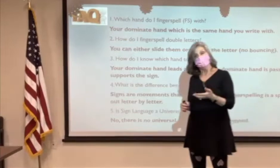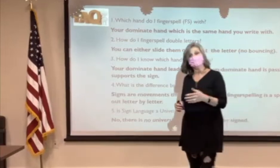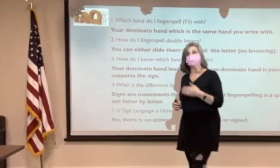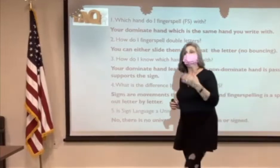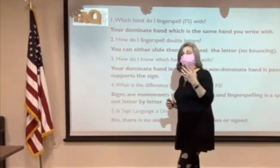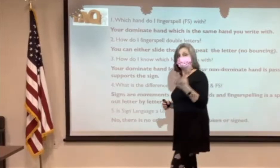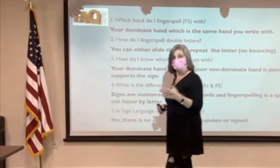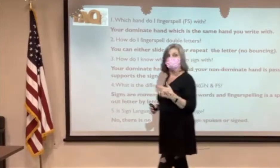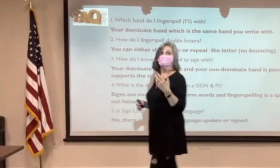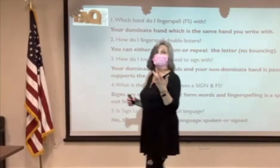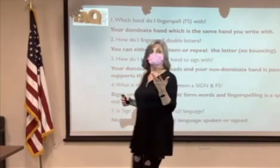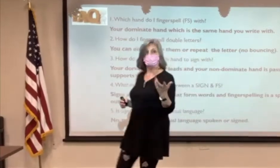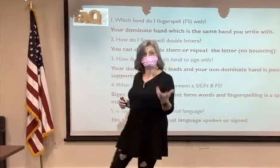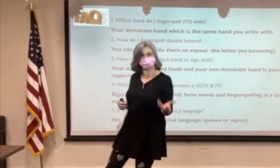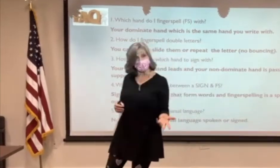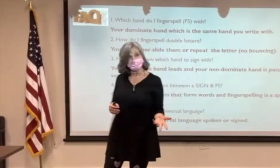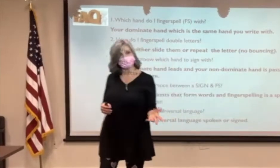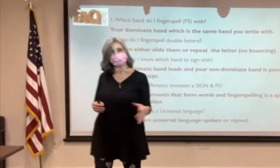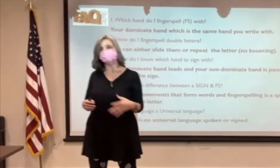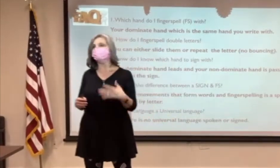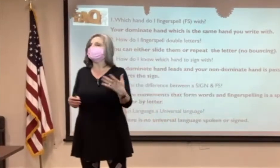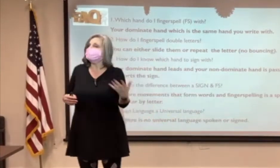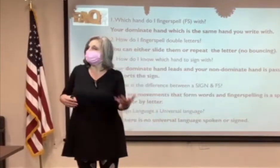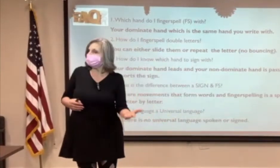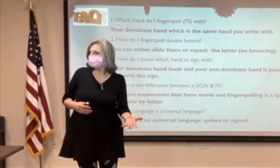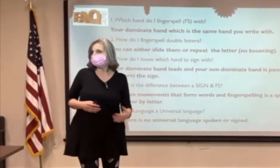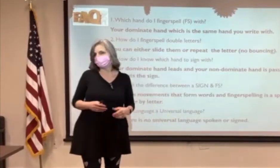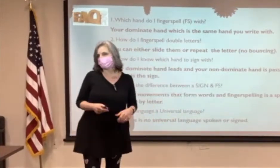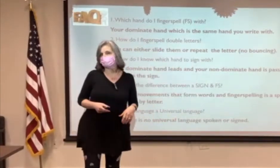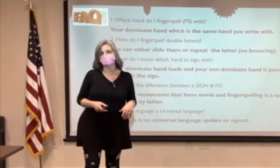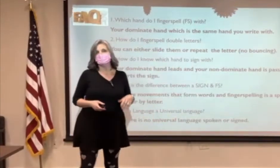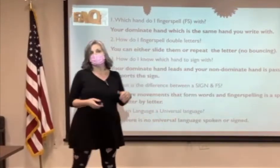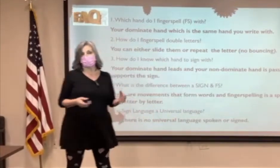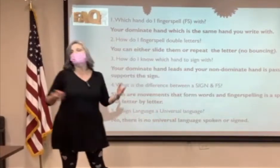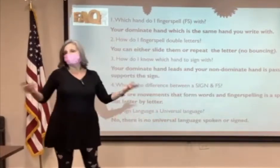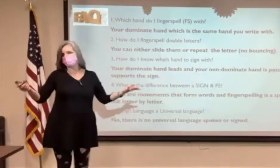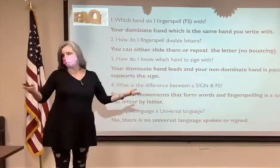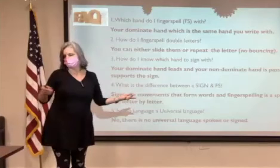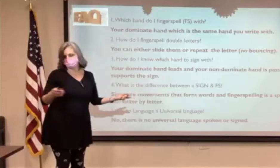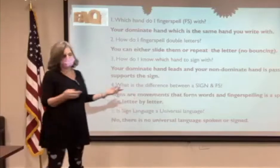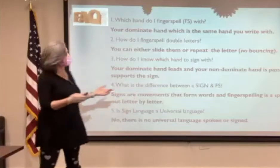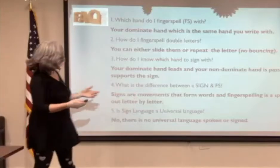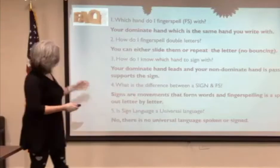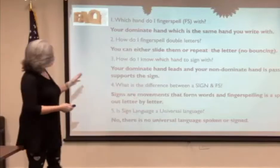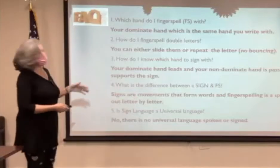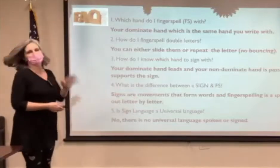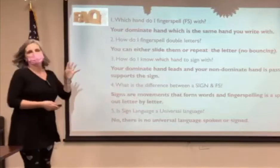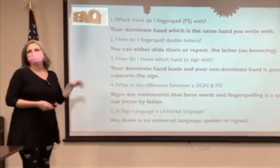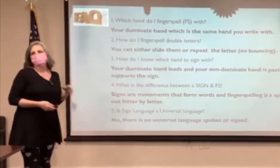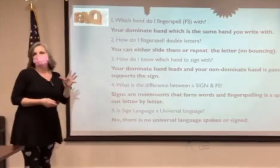we tend to sign faster than down south, where they do things a little slower than us. Why? Way of life. So language is definitely